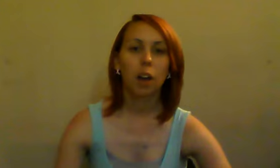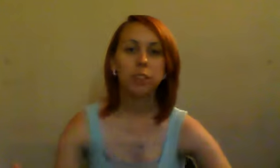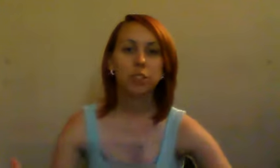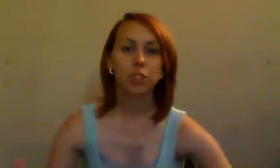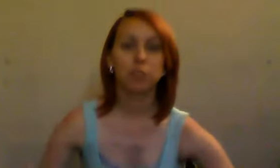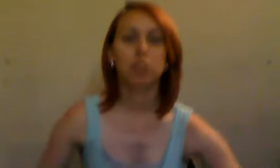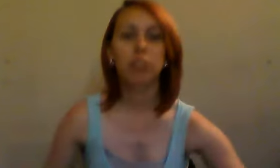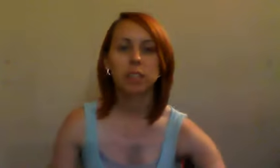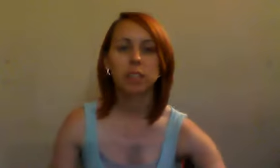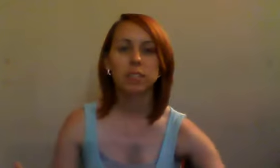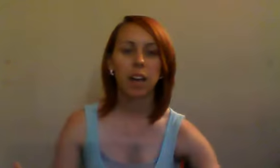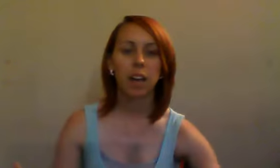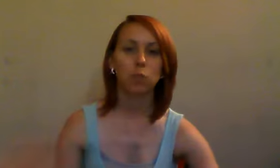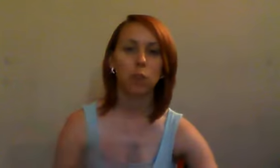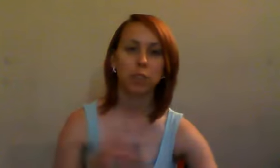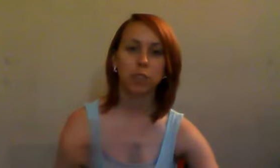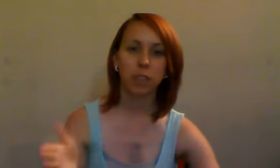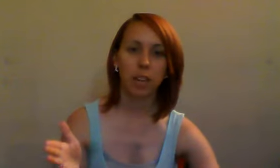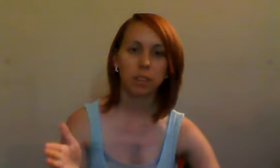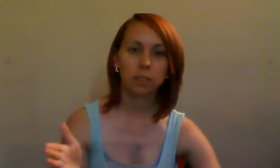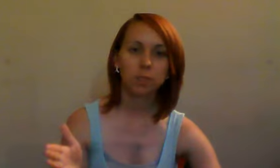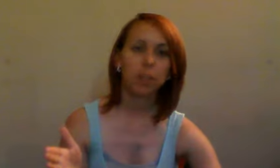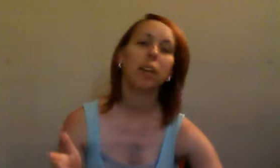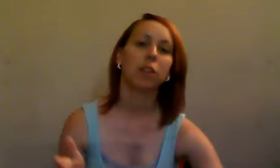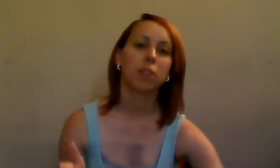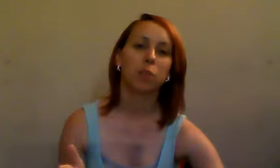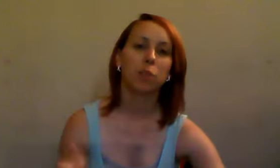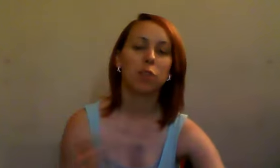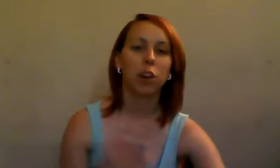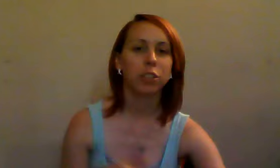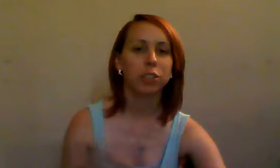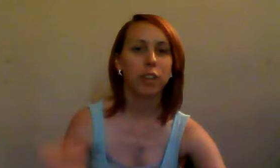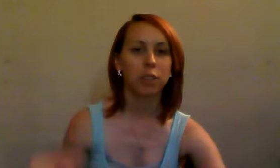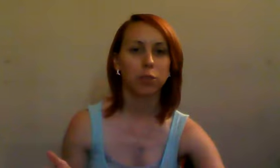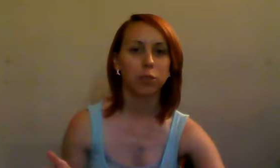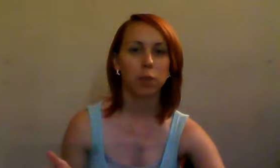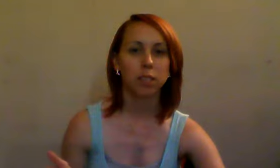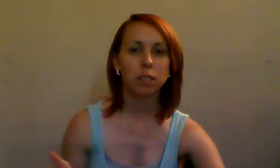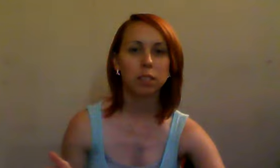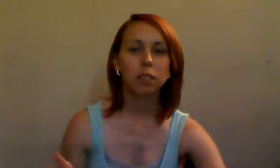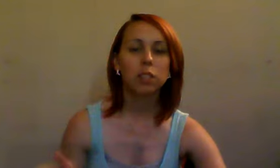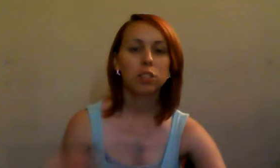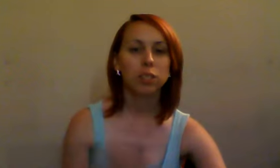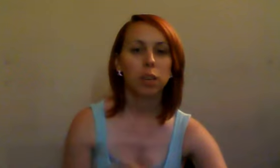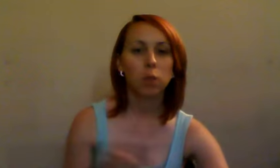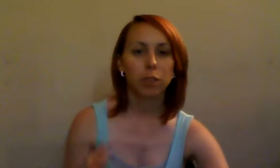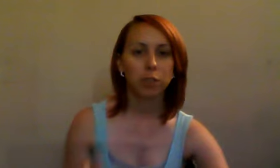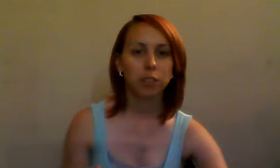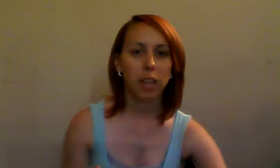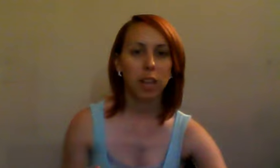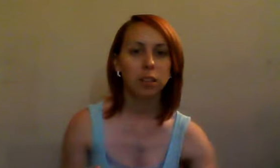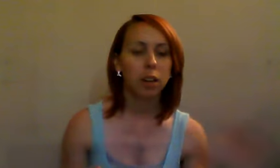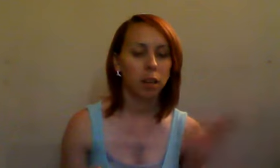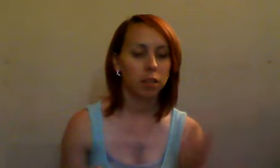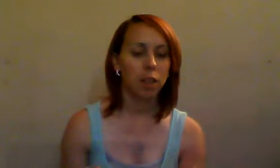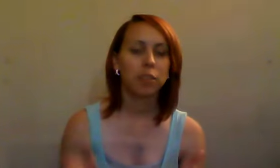Alright, so you've learned how to sign 1 through 10. Now it's time to move on and do 10 through 20. Just like 1 through 10, 11